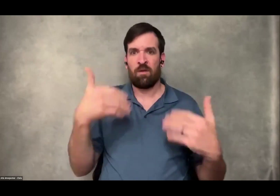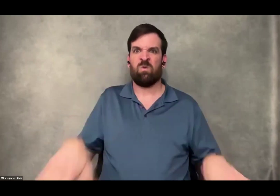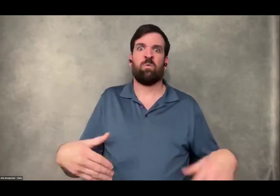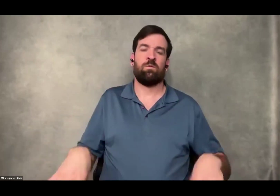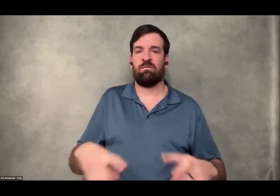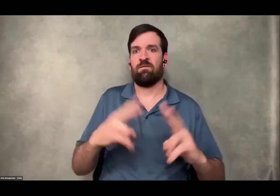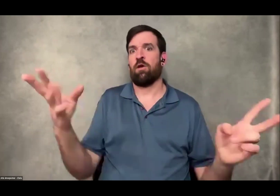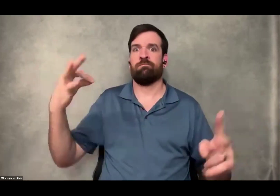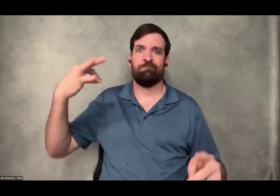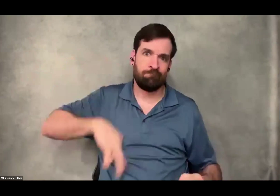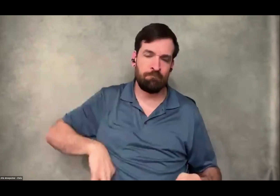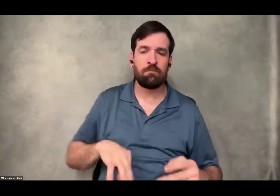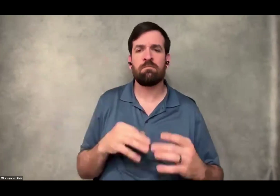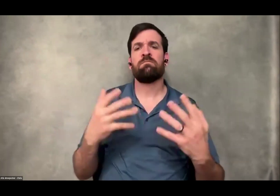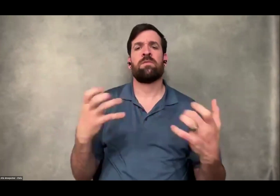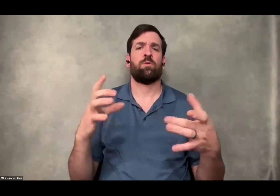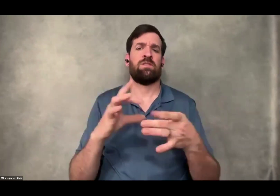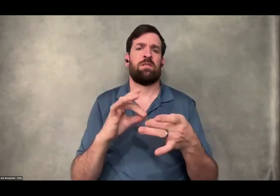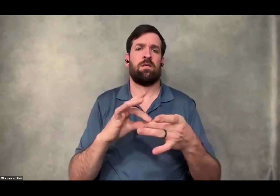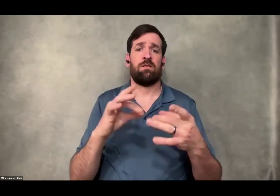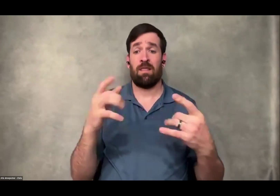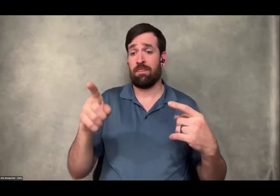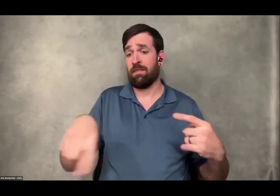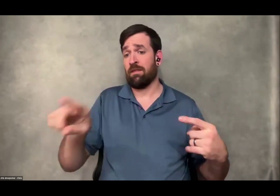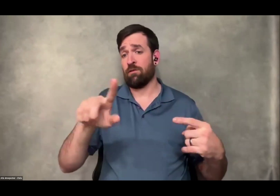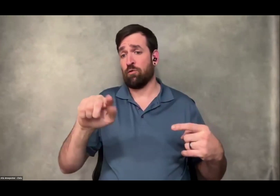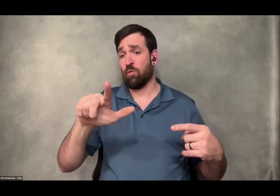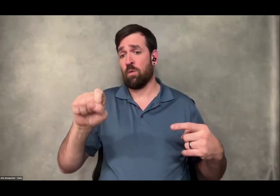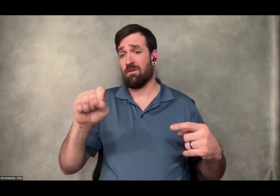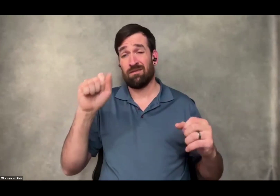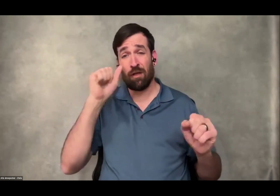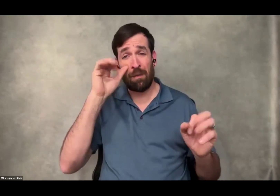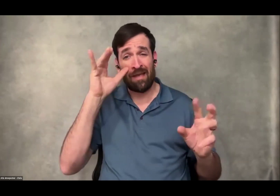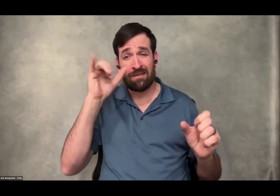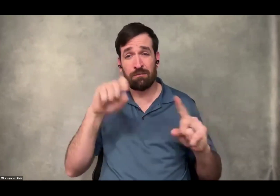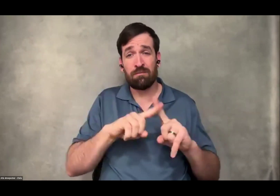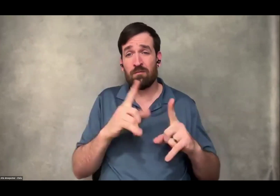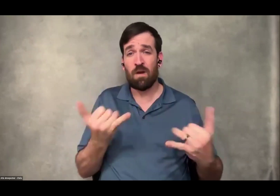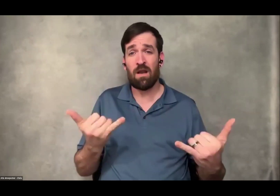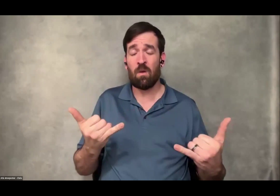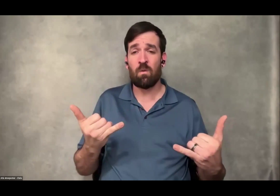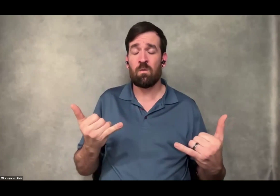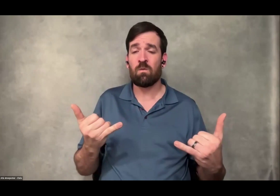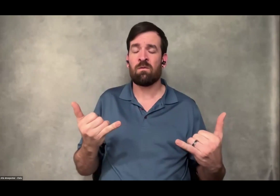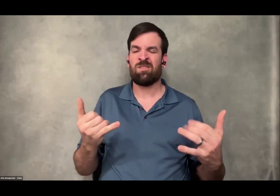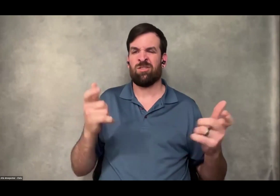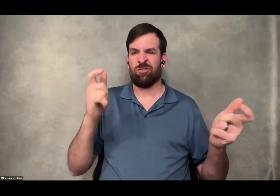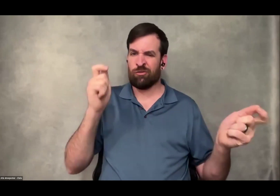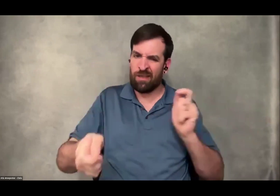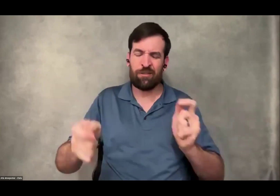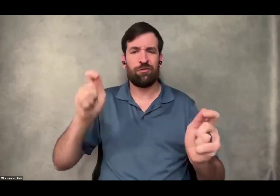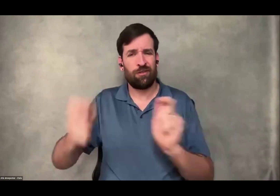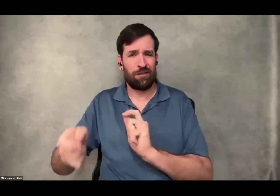So one of the things I like to say is these tools are amazing, but right now we're at a point where everything is changing quickly, and